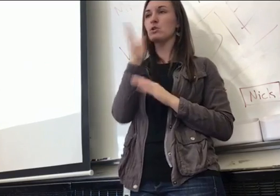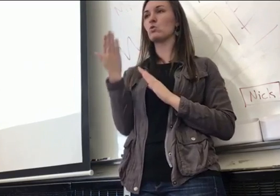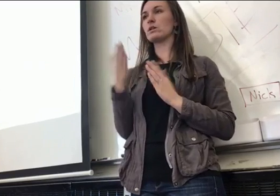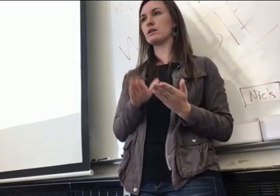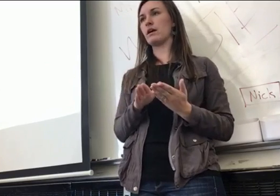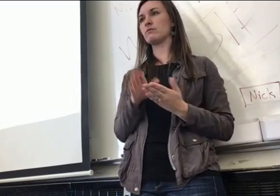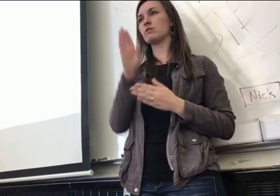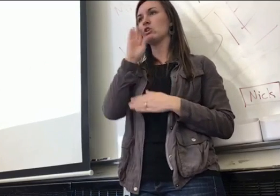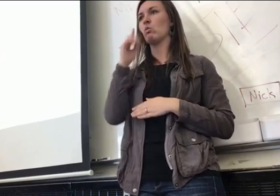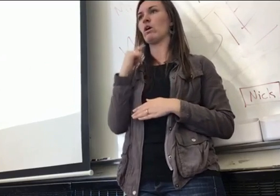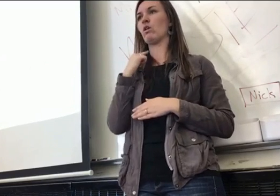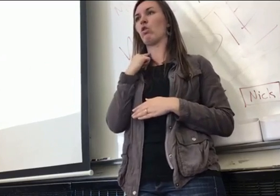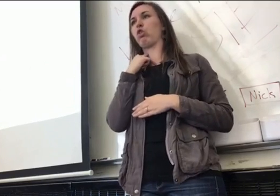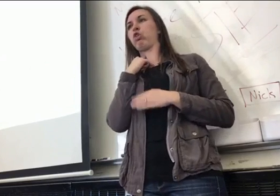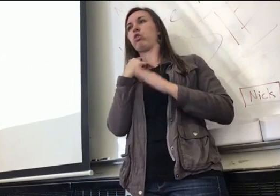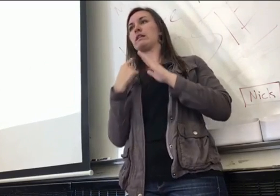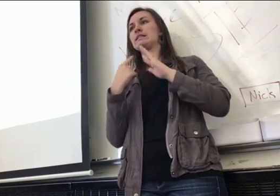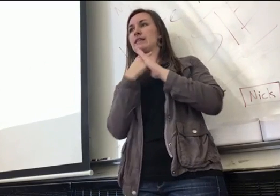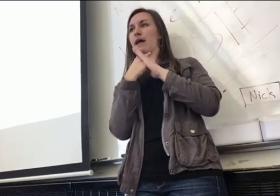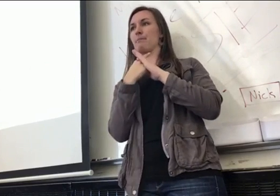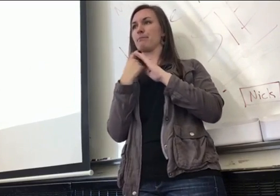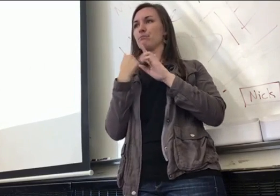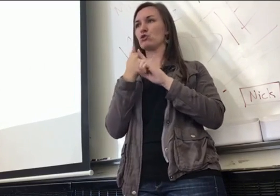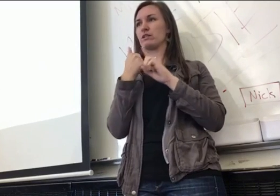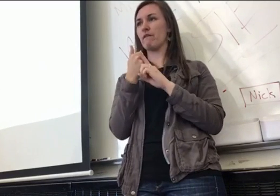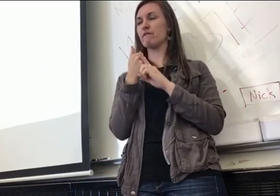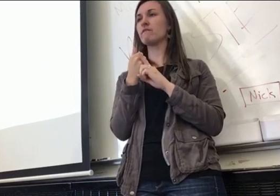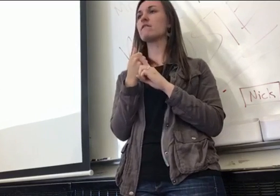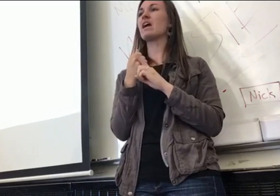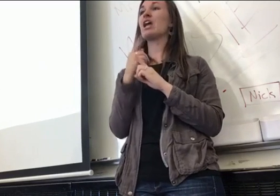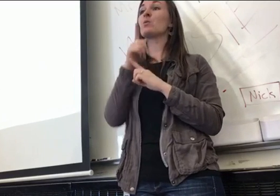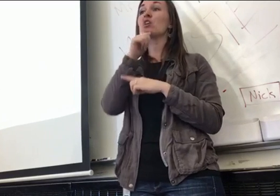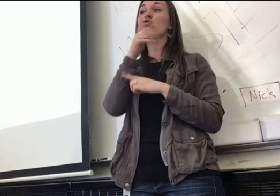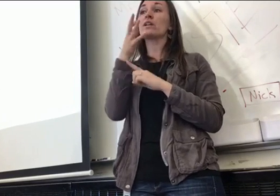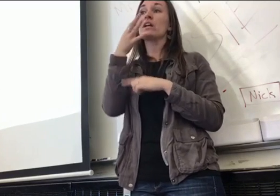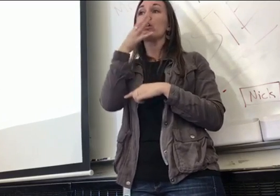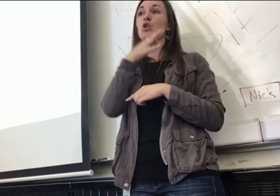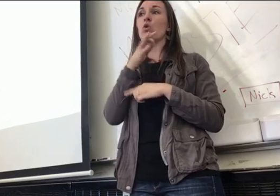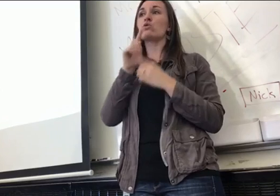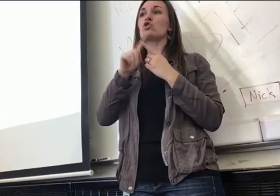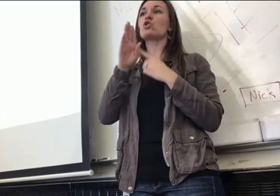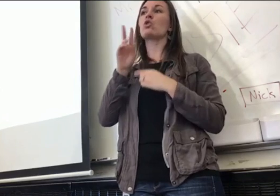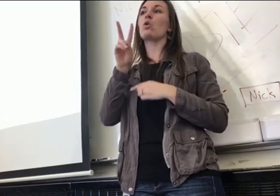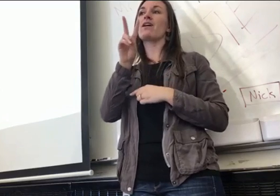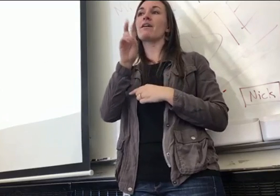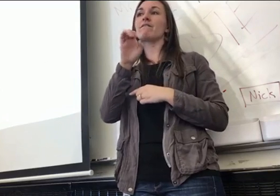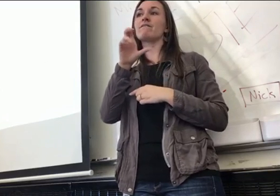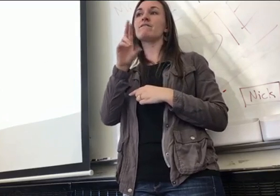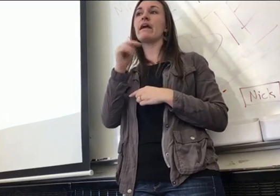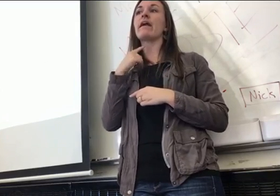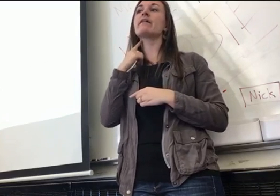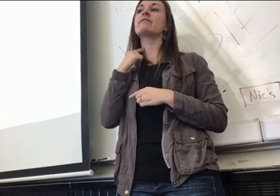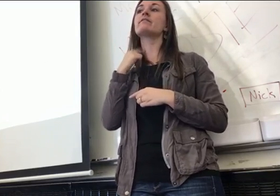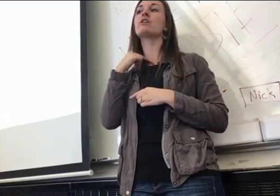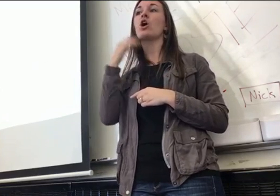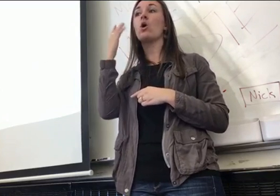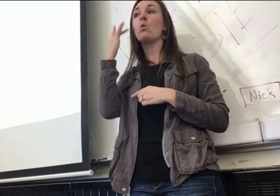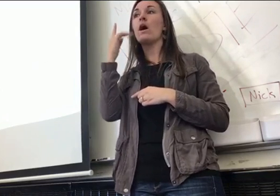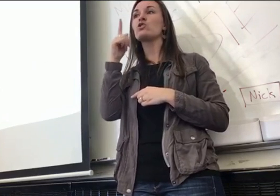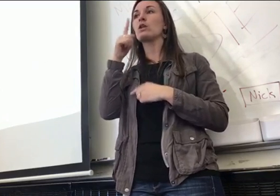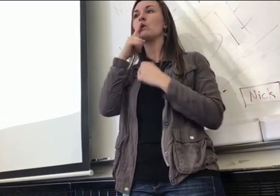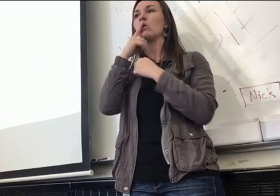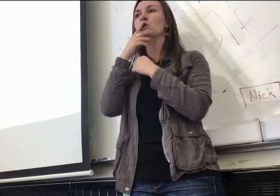stab yourself. The swords were put right next to your veins, so you would bleed out in about 60 seconds to 2